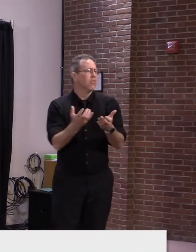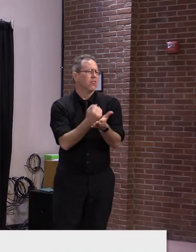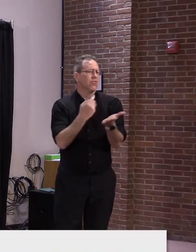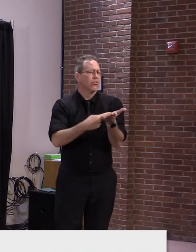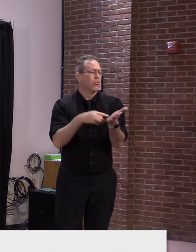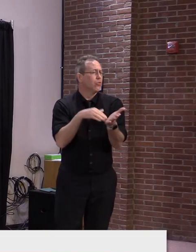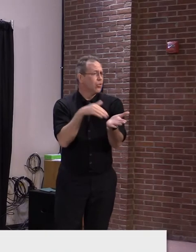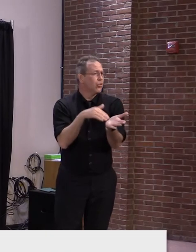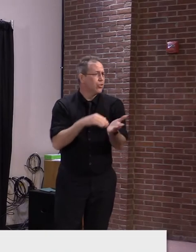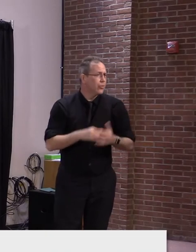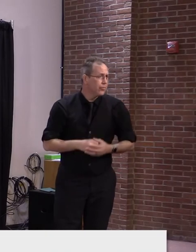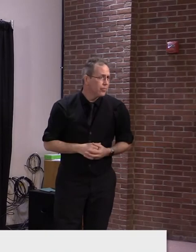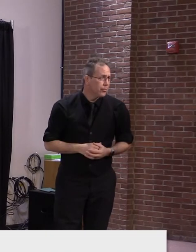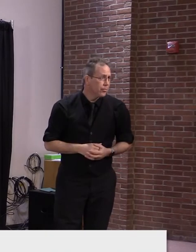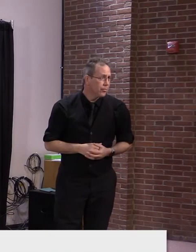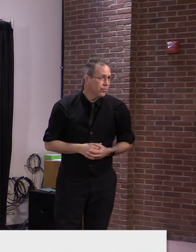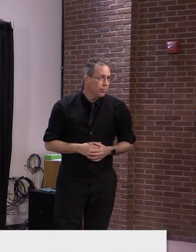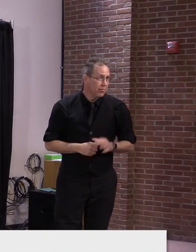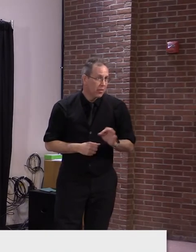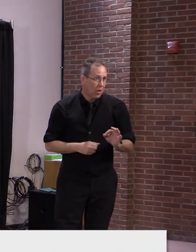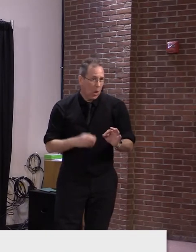But I think Ed is done.